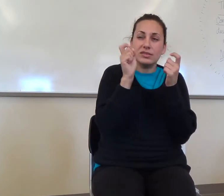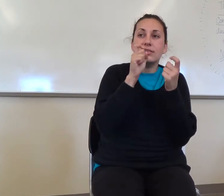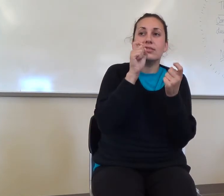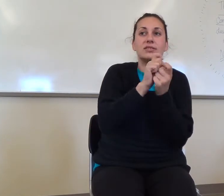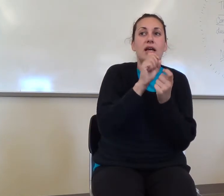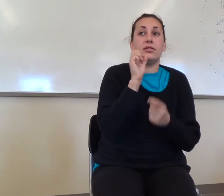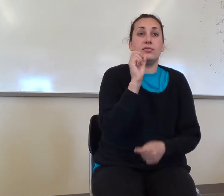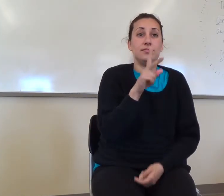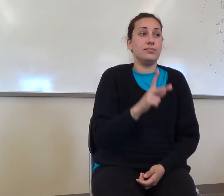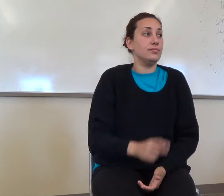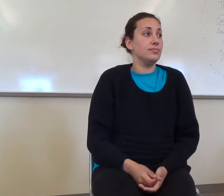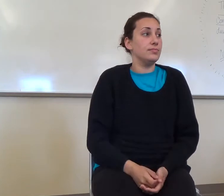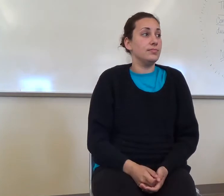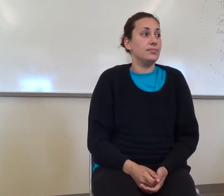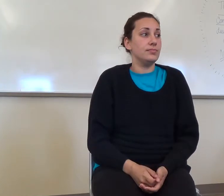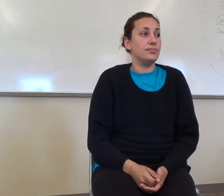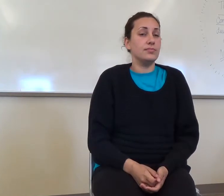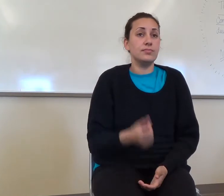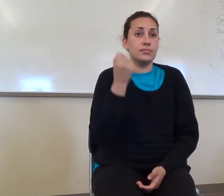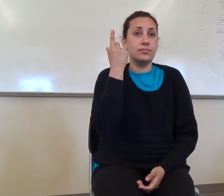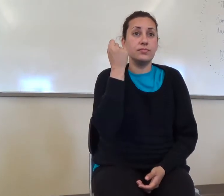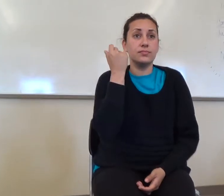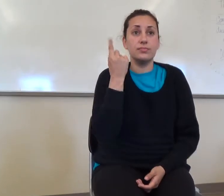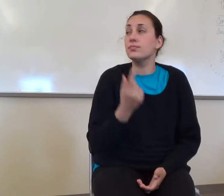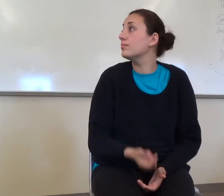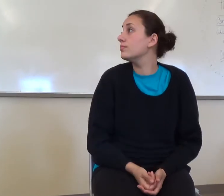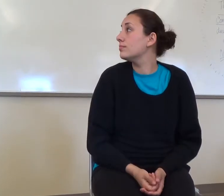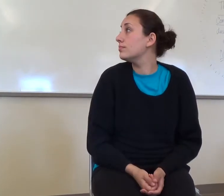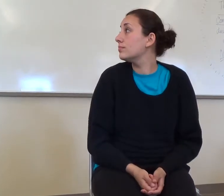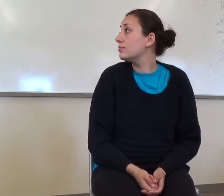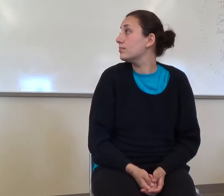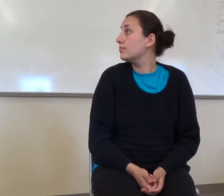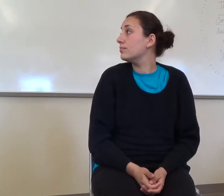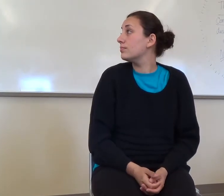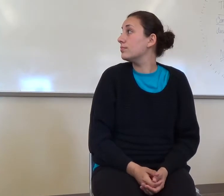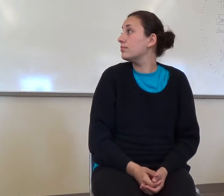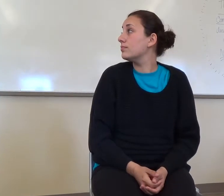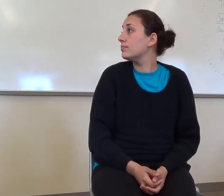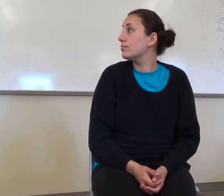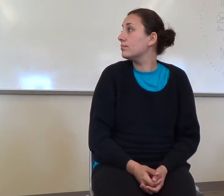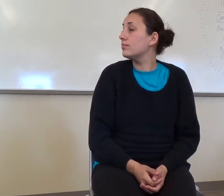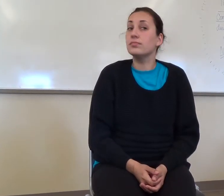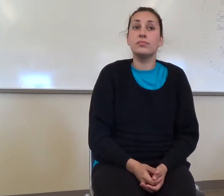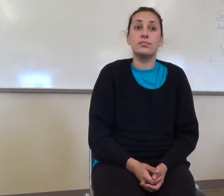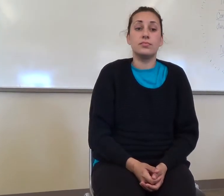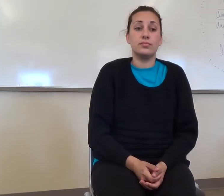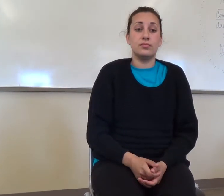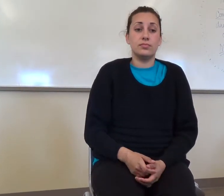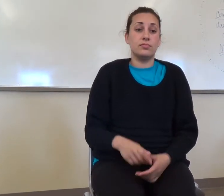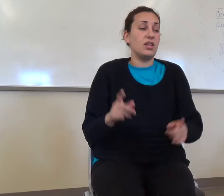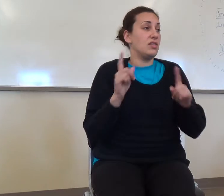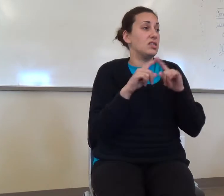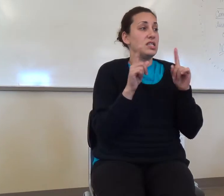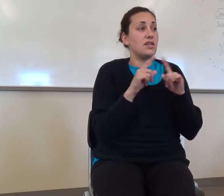Okay? Does that make sense? Okay, and again, there are different ways to say this.